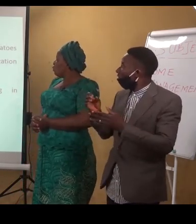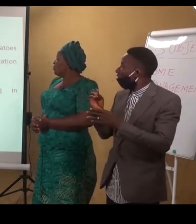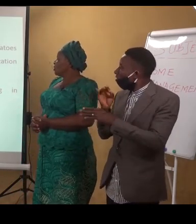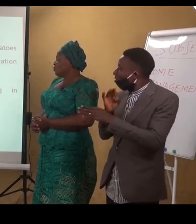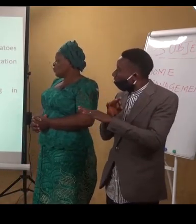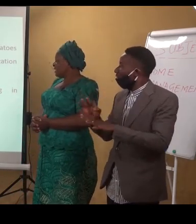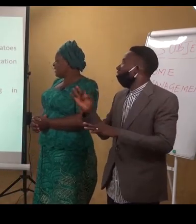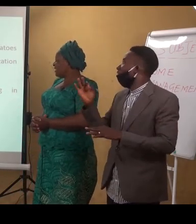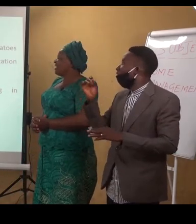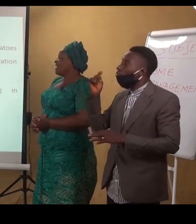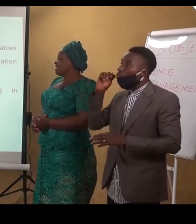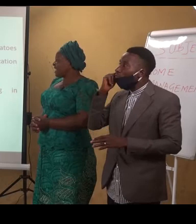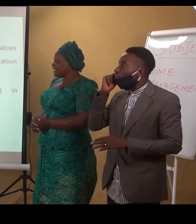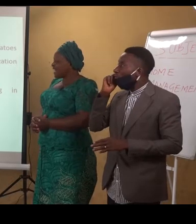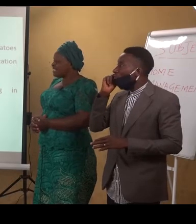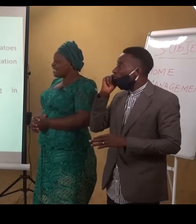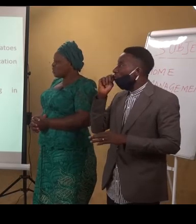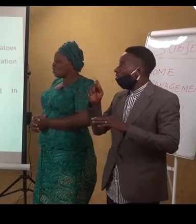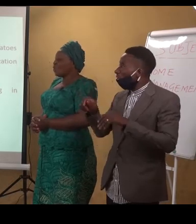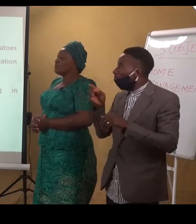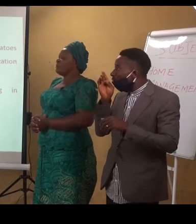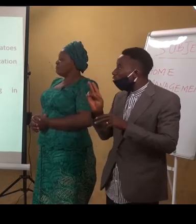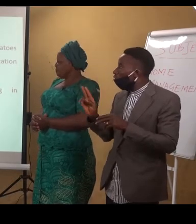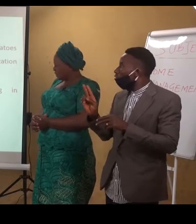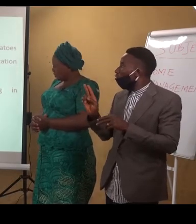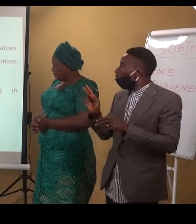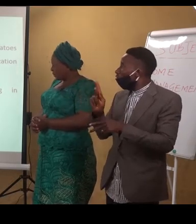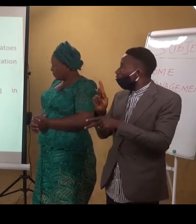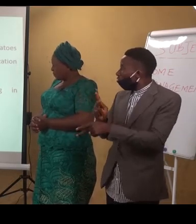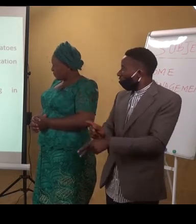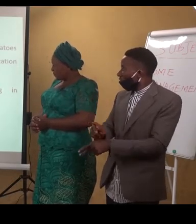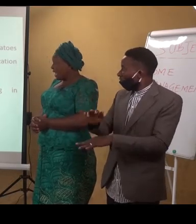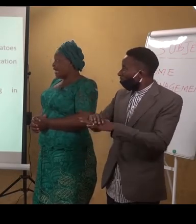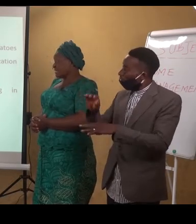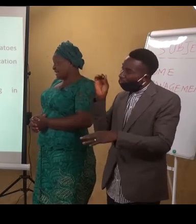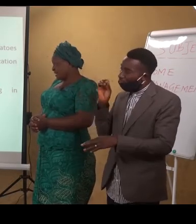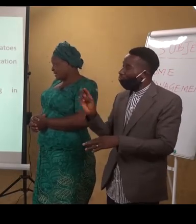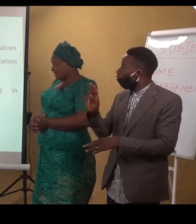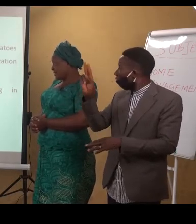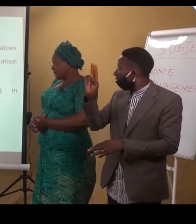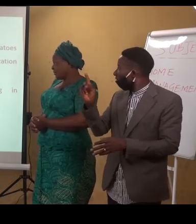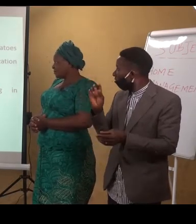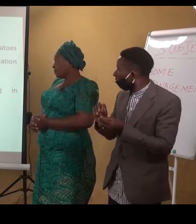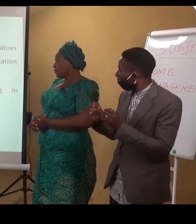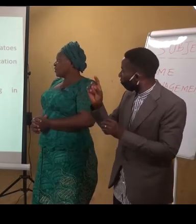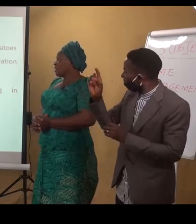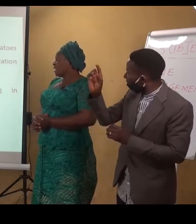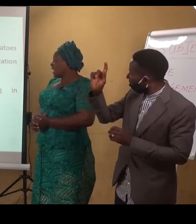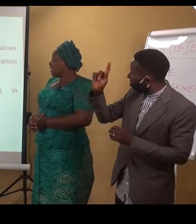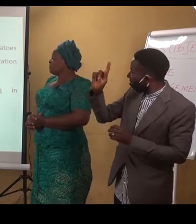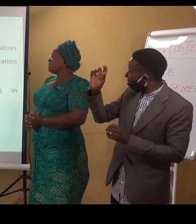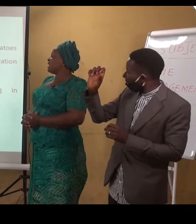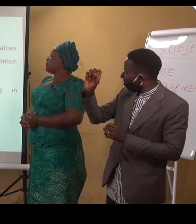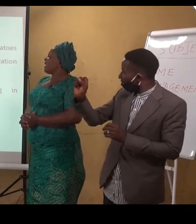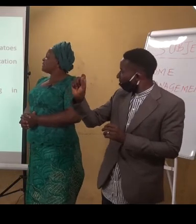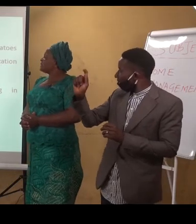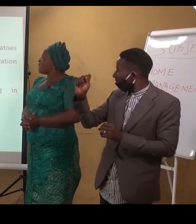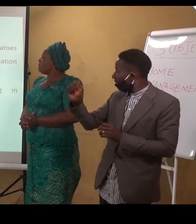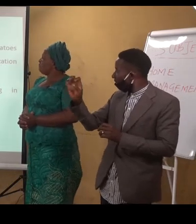at home using sterilization method. I take it again.